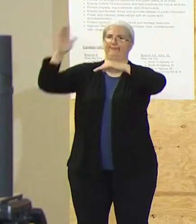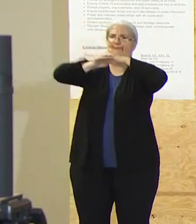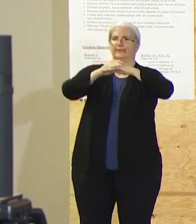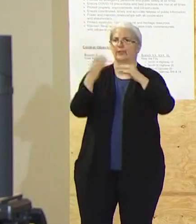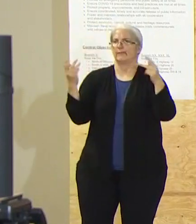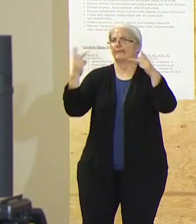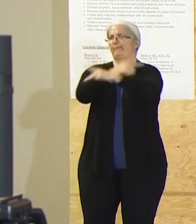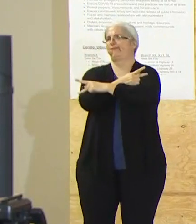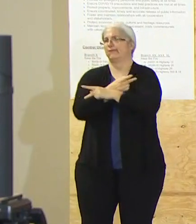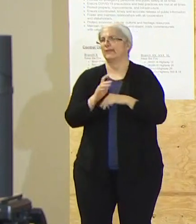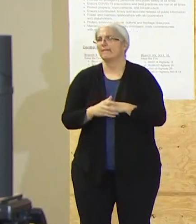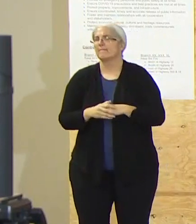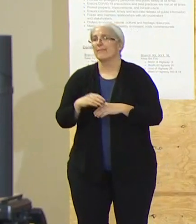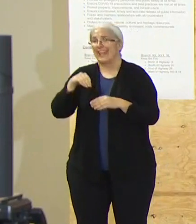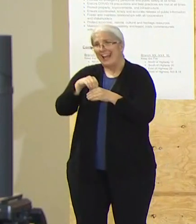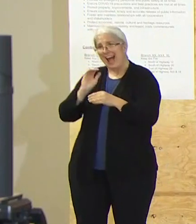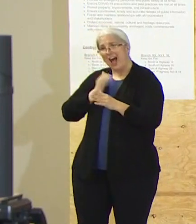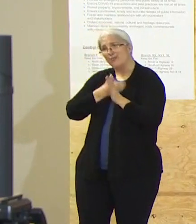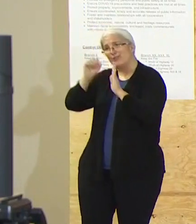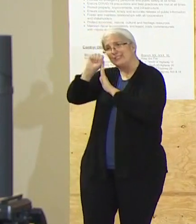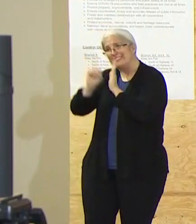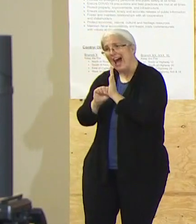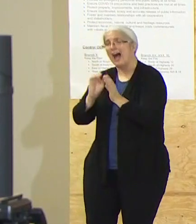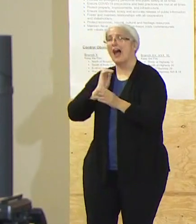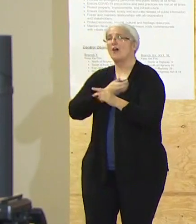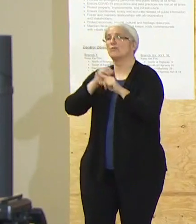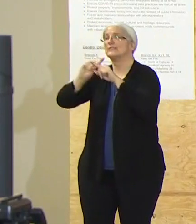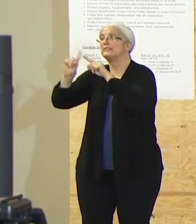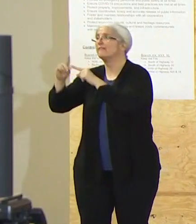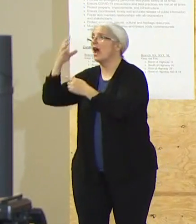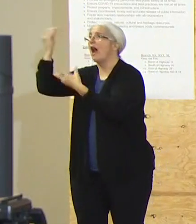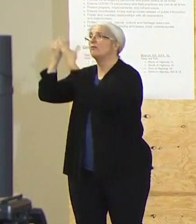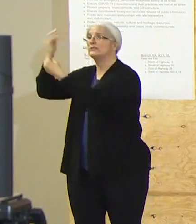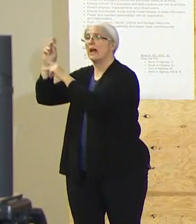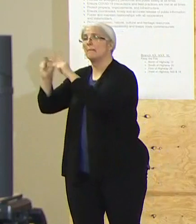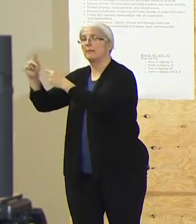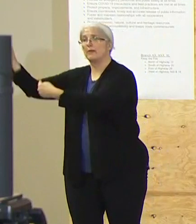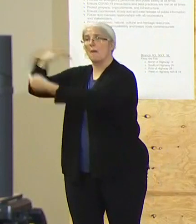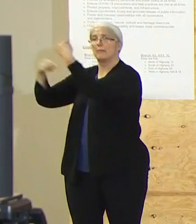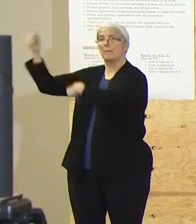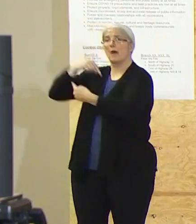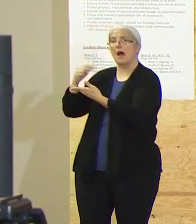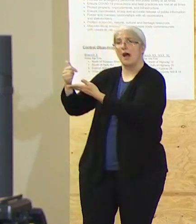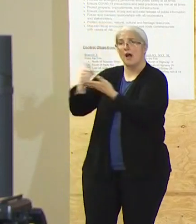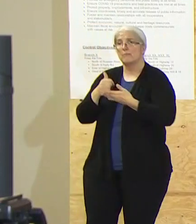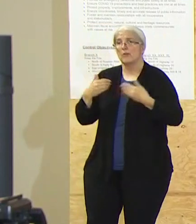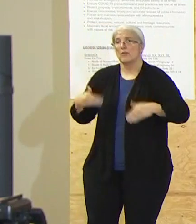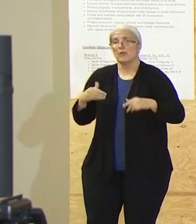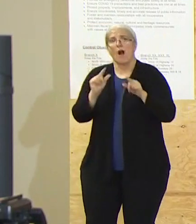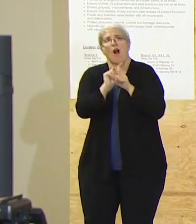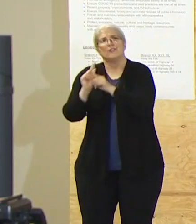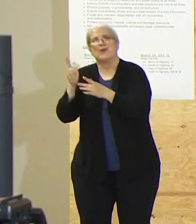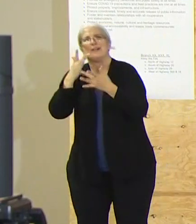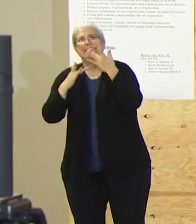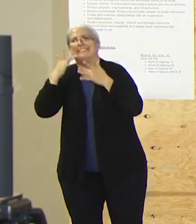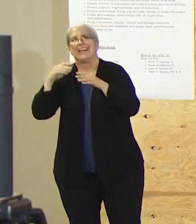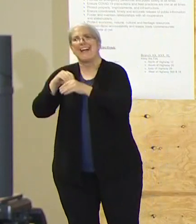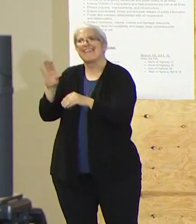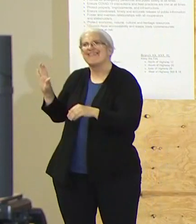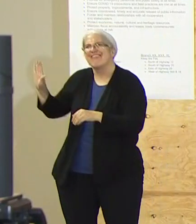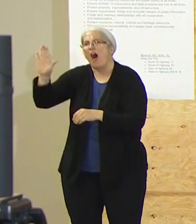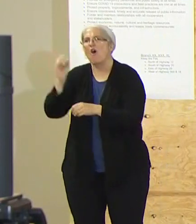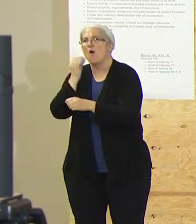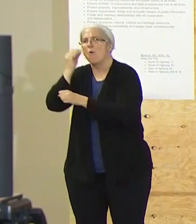that, our mutual aid that goes outside of the state of California has also been stretched. But that mutual aid system,